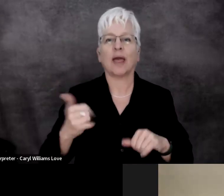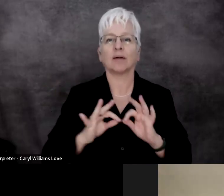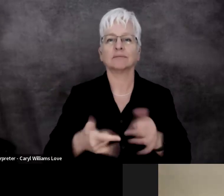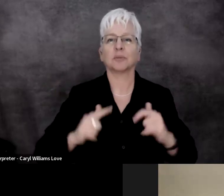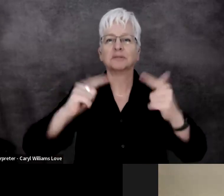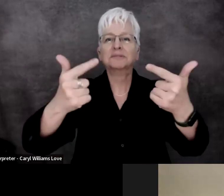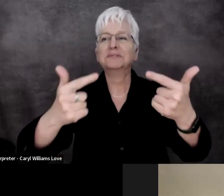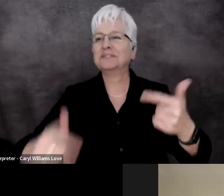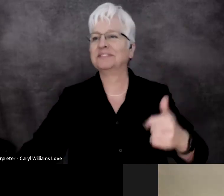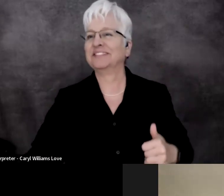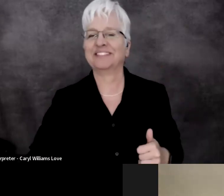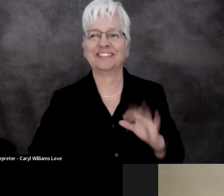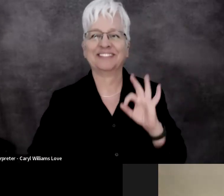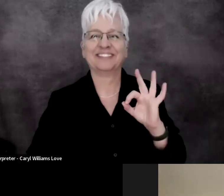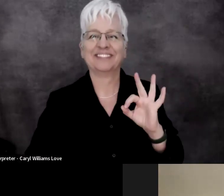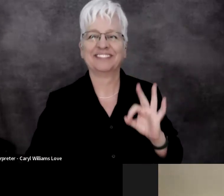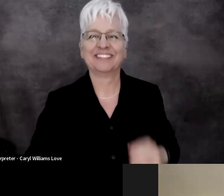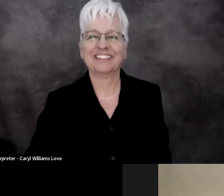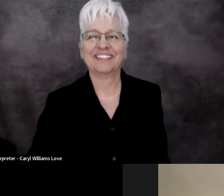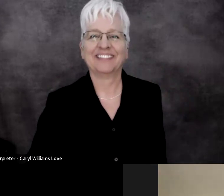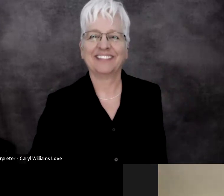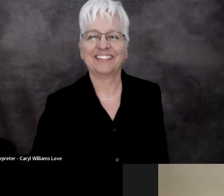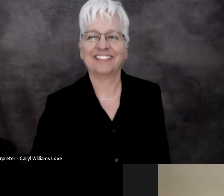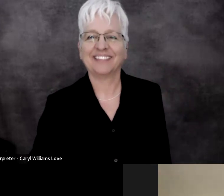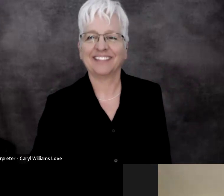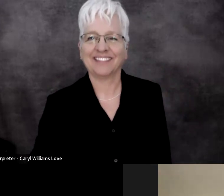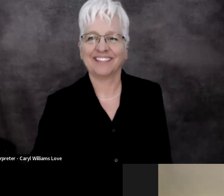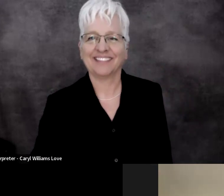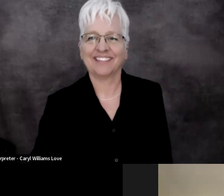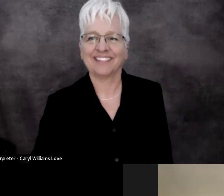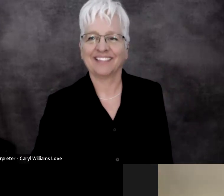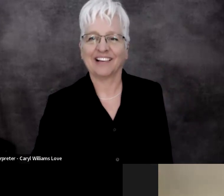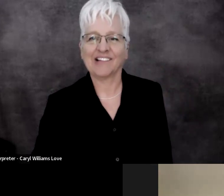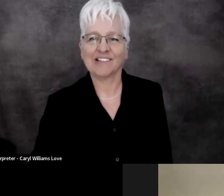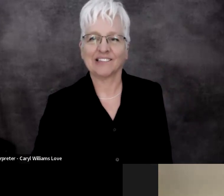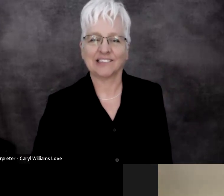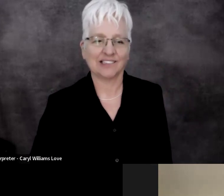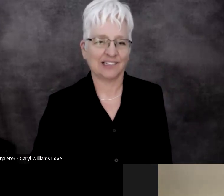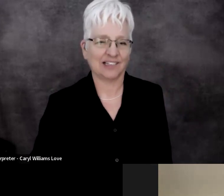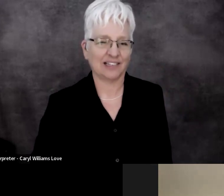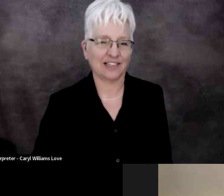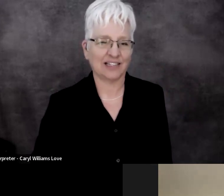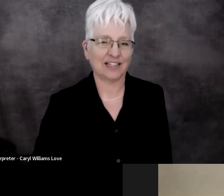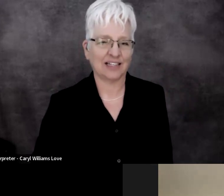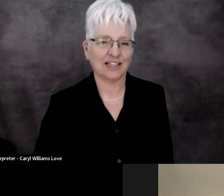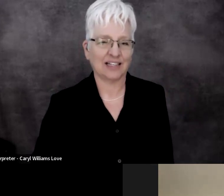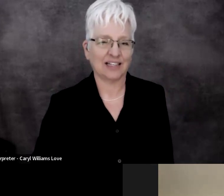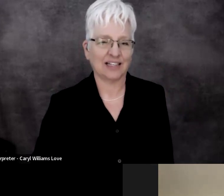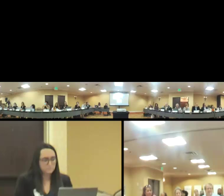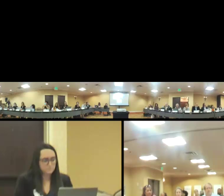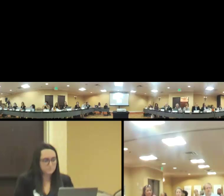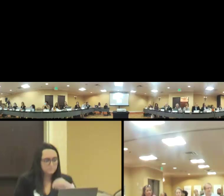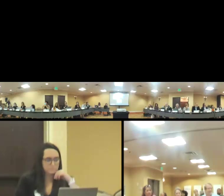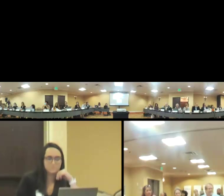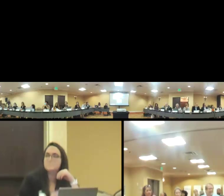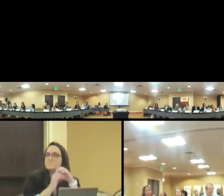When Jamie talked about all the other subgroups that you've talked about, the interesting thing about people with intellectual and developmental disabilities, they cross all of those, right?